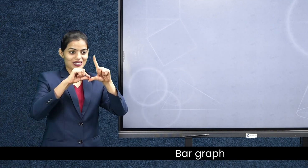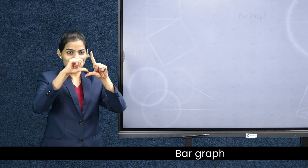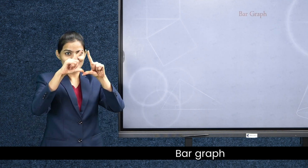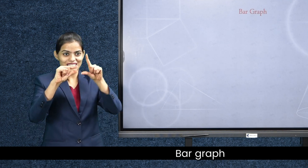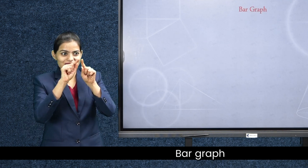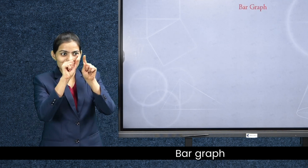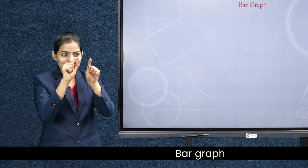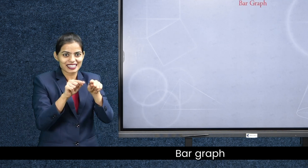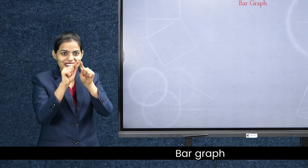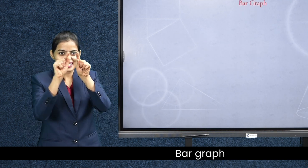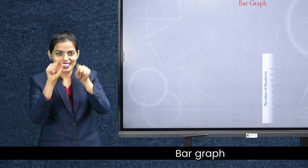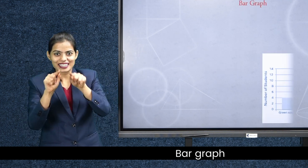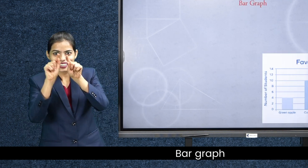bar graph.